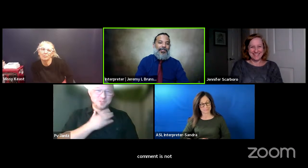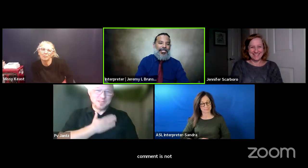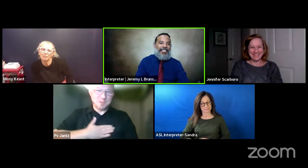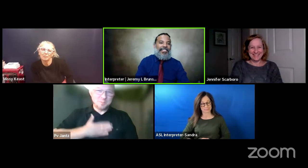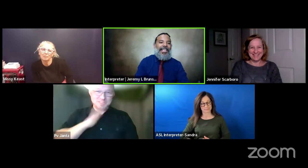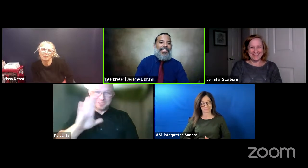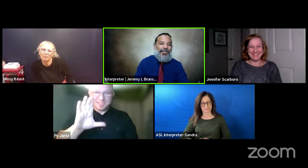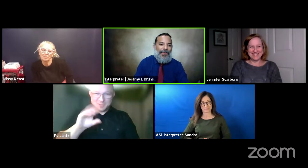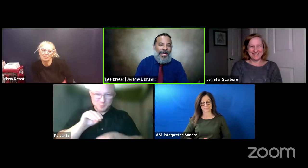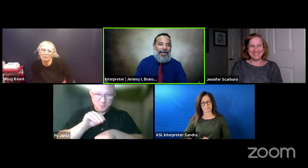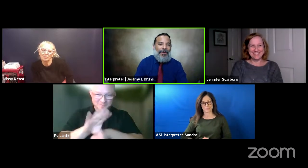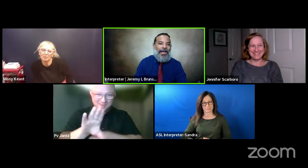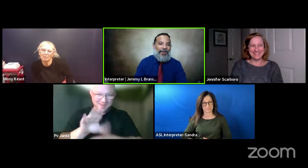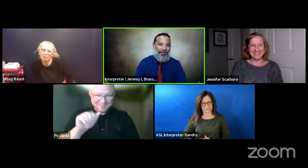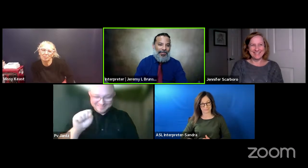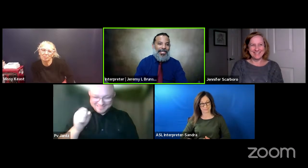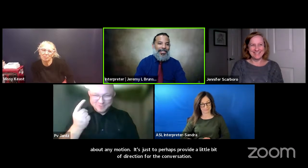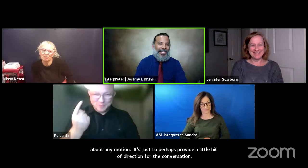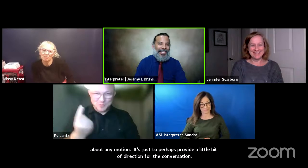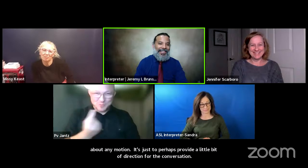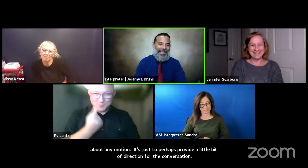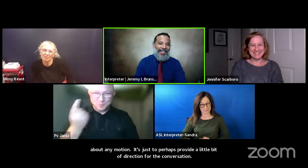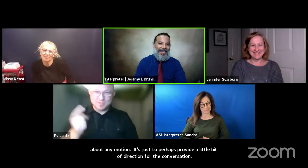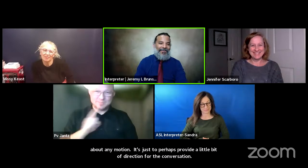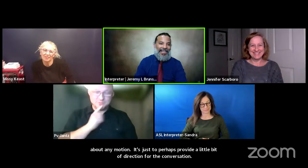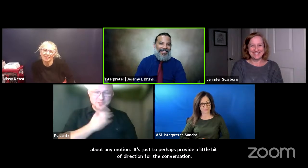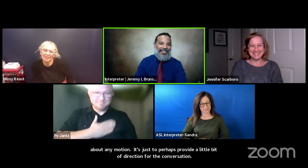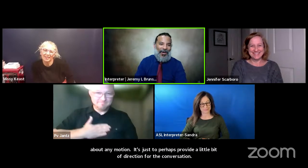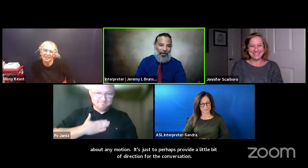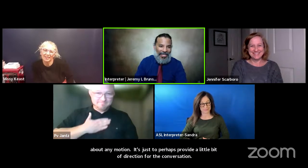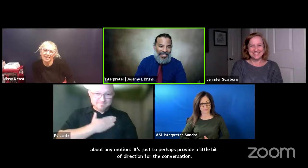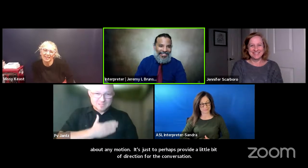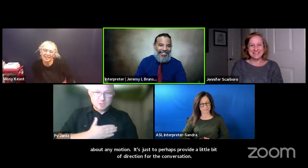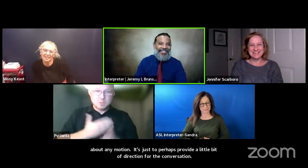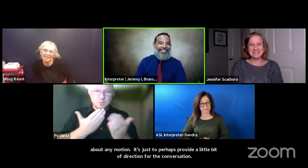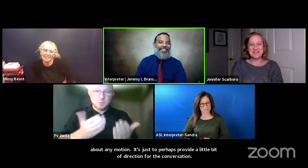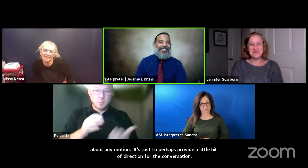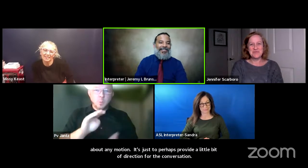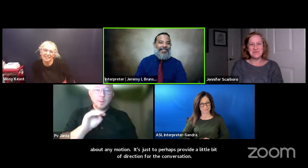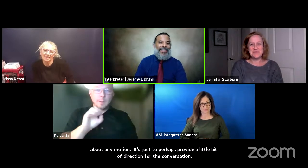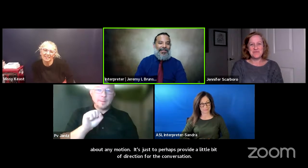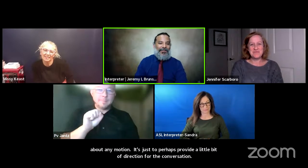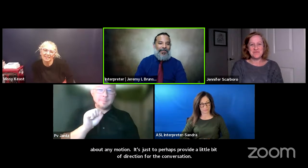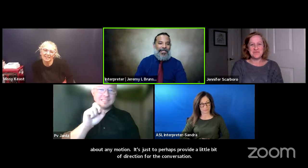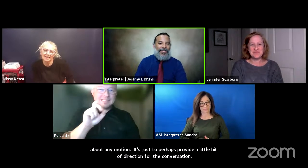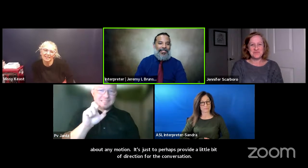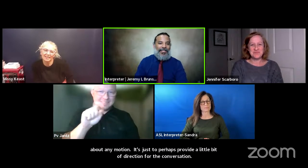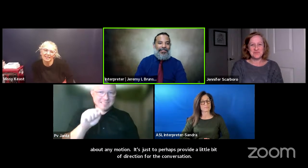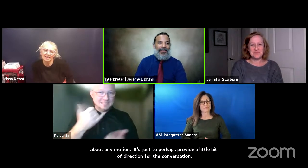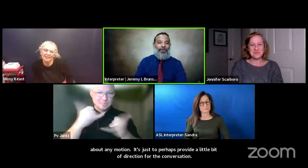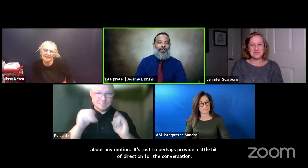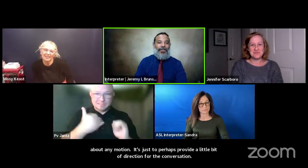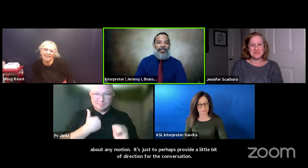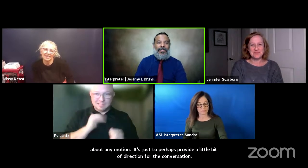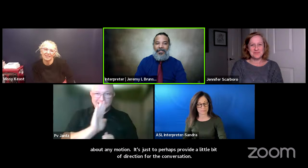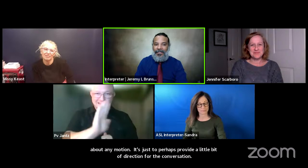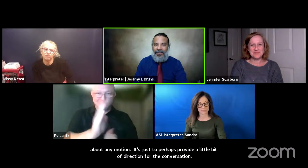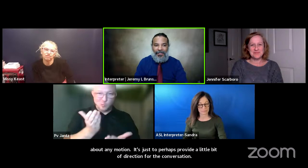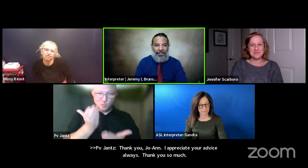This is Commissioner Jantz. Thank you, Joanne. I appreciate your advice always. Thank you so much.